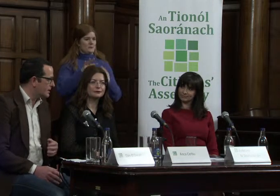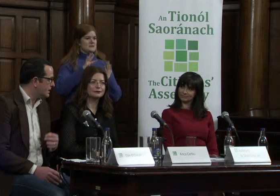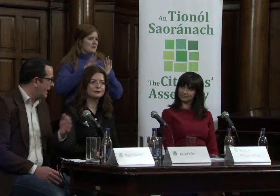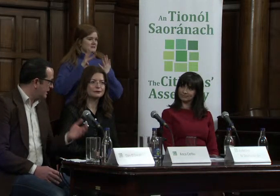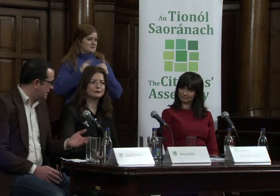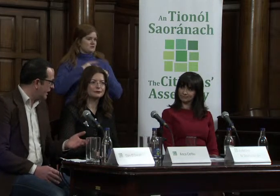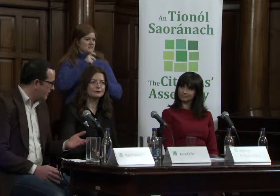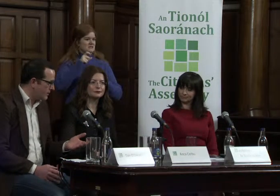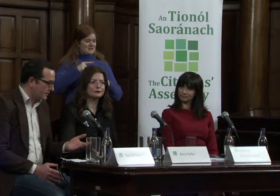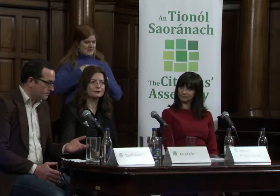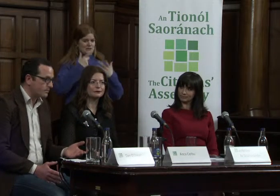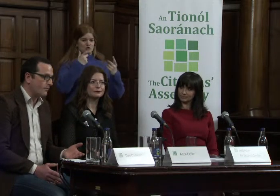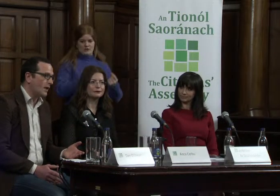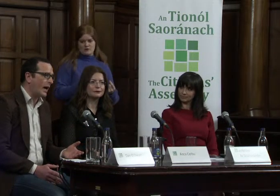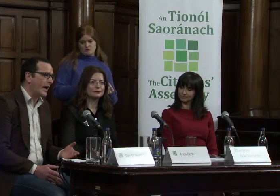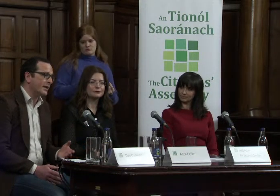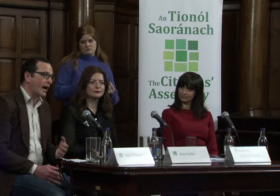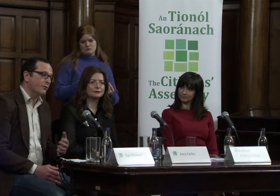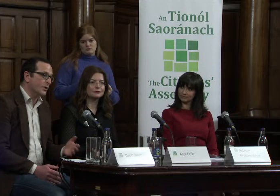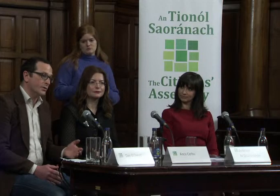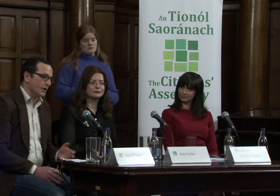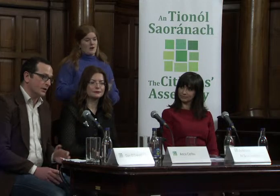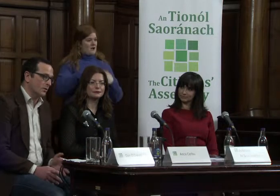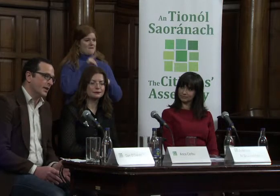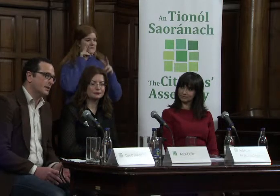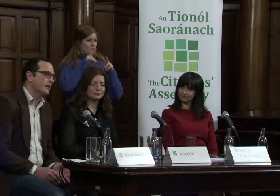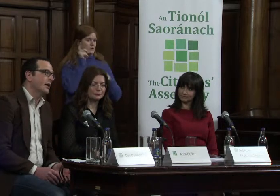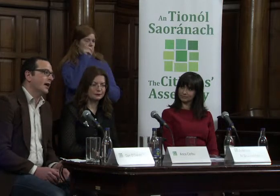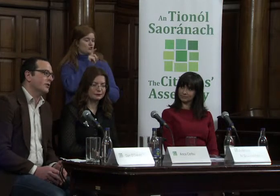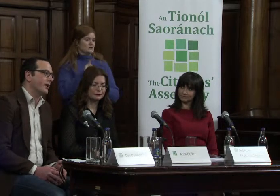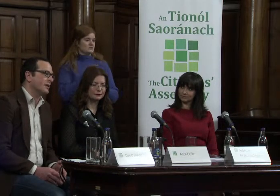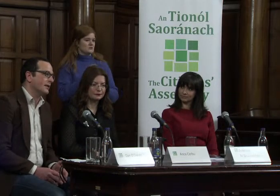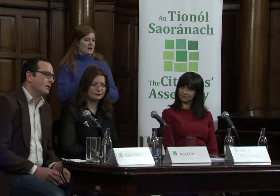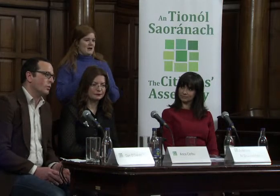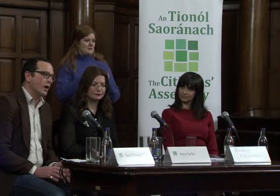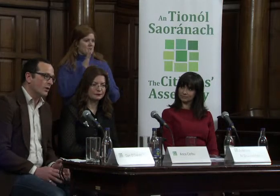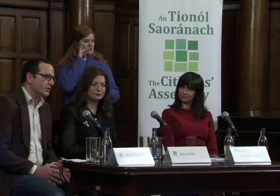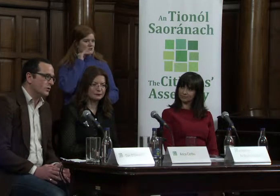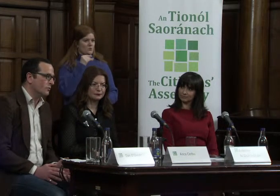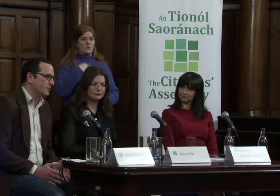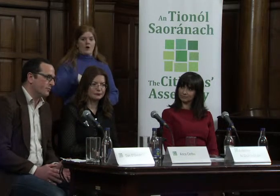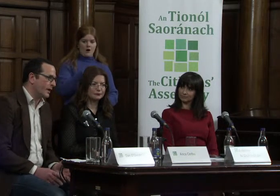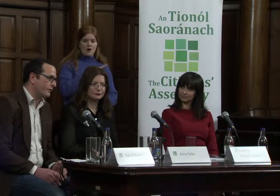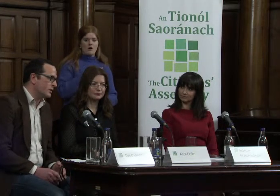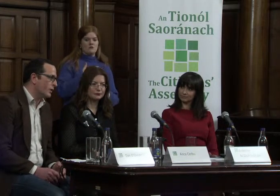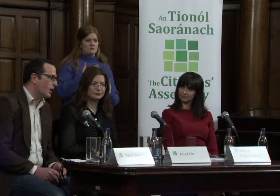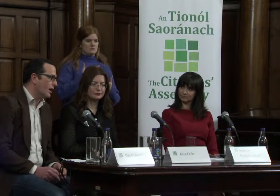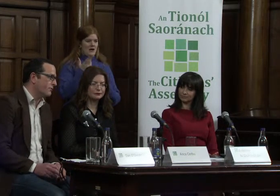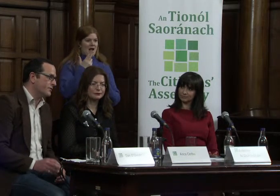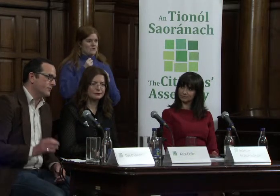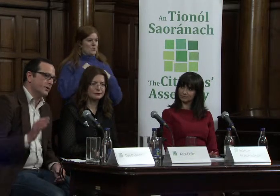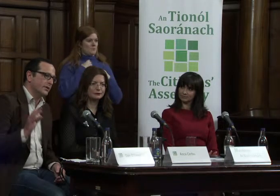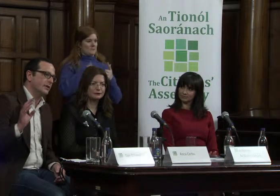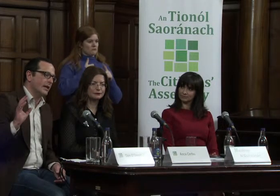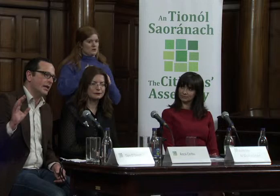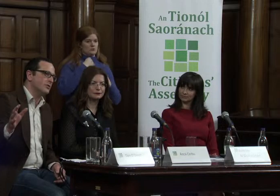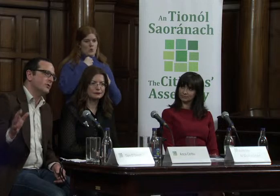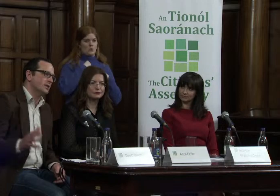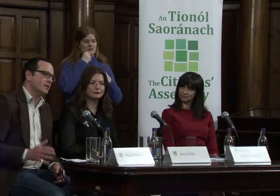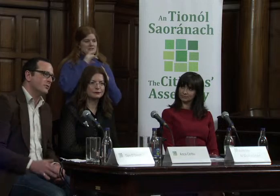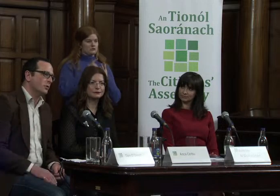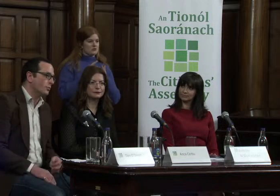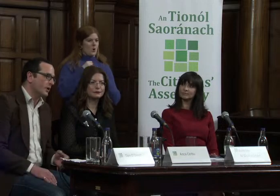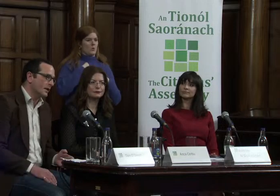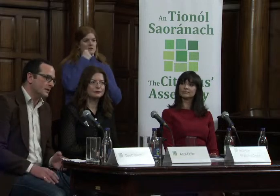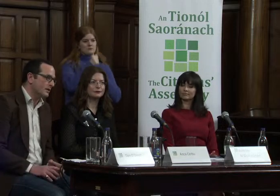99 citizens and the chair, Evie, and our views on the subject. And the fact that we all do come from different backgrounds, we all have different